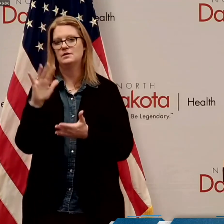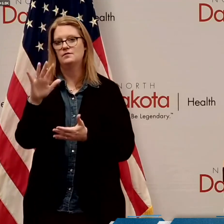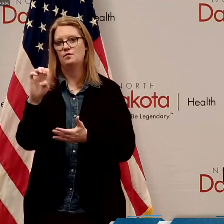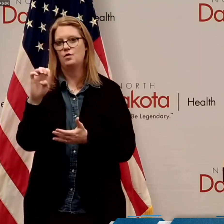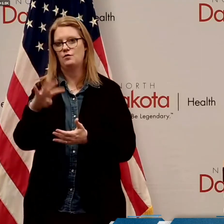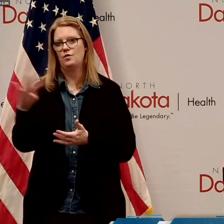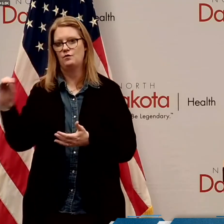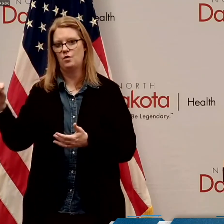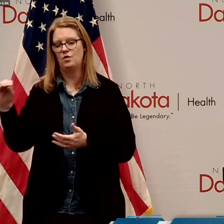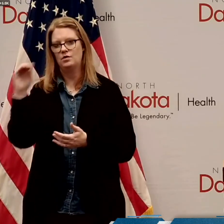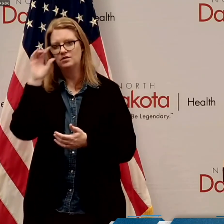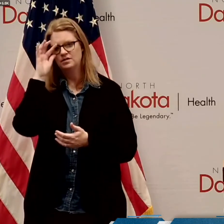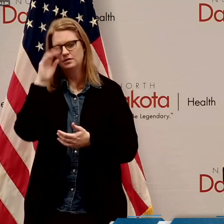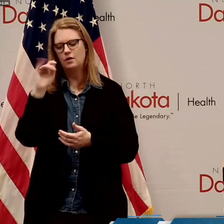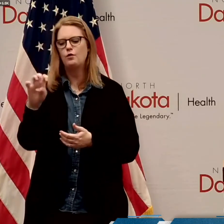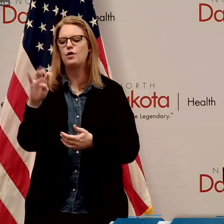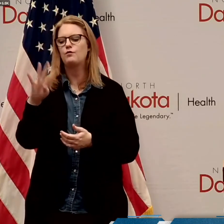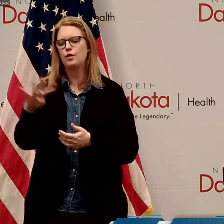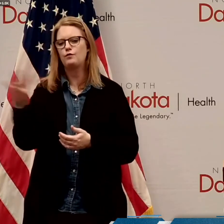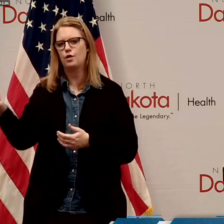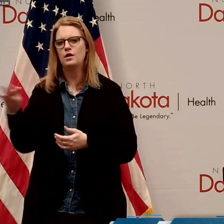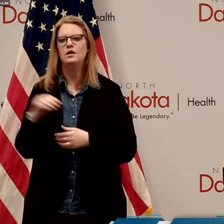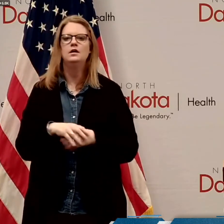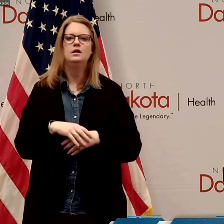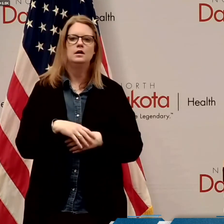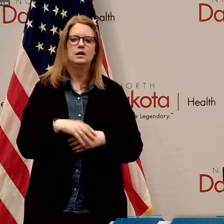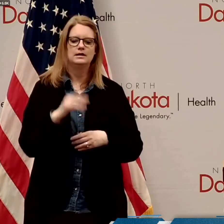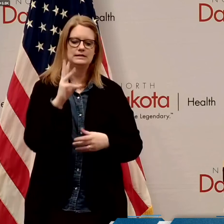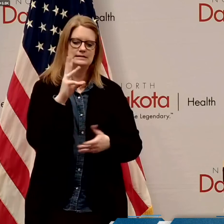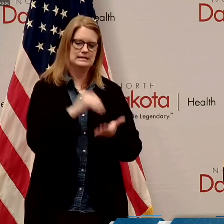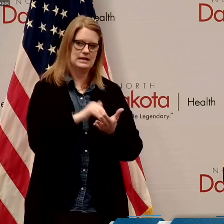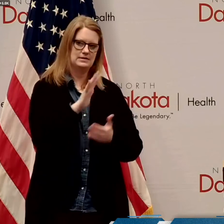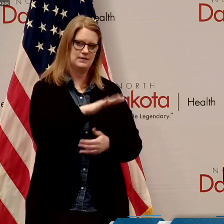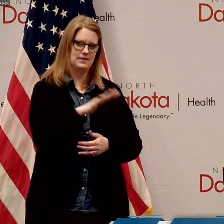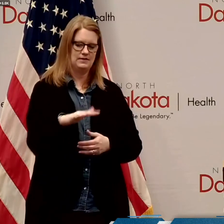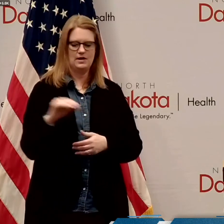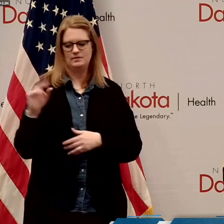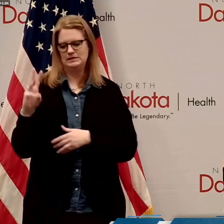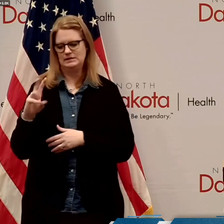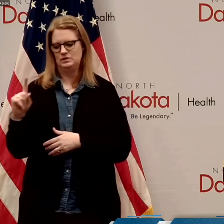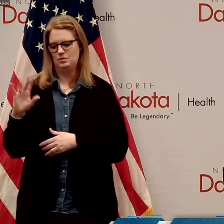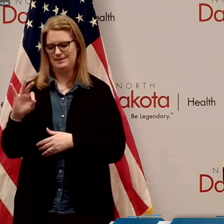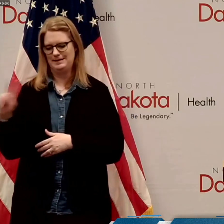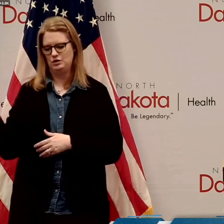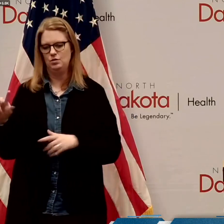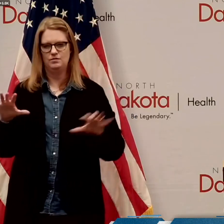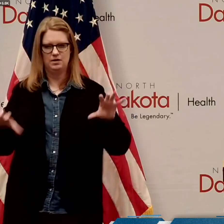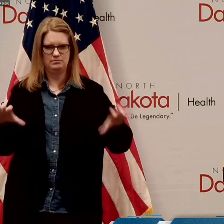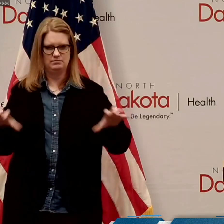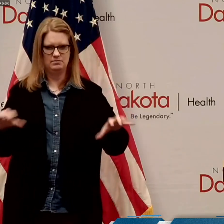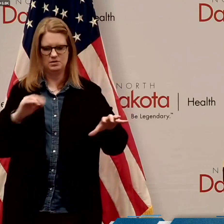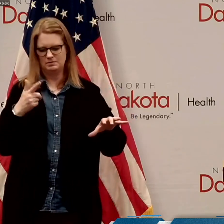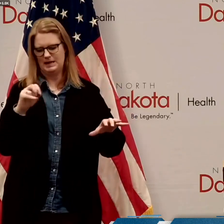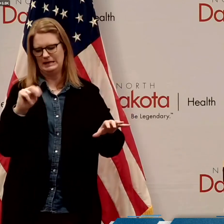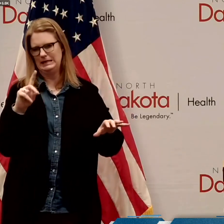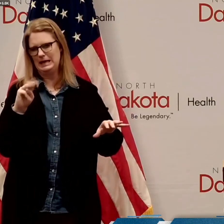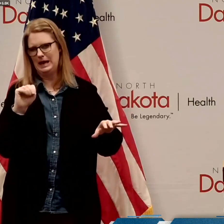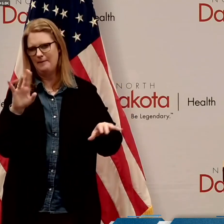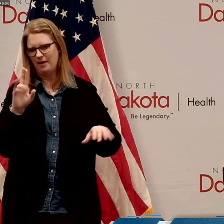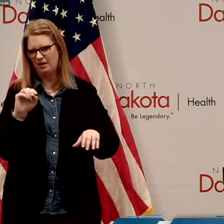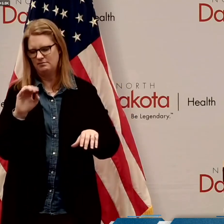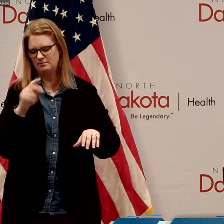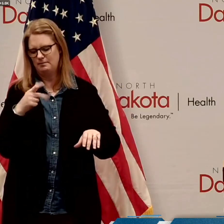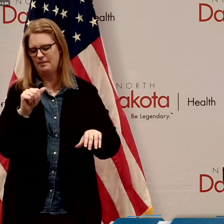52,444. And then the other two categories, 6,055 and 6,192, both since April